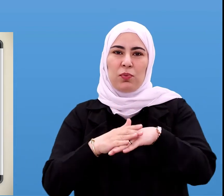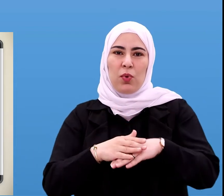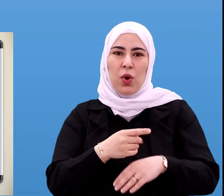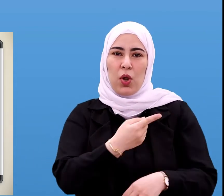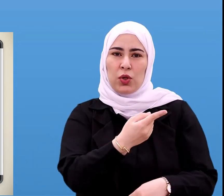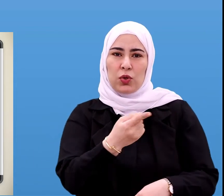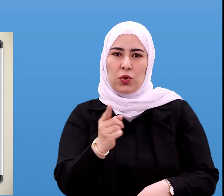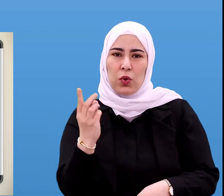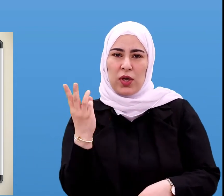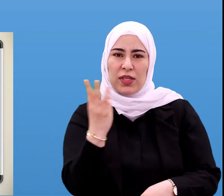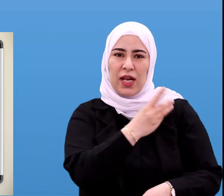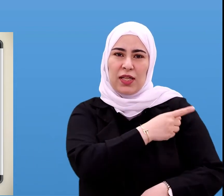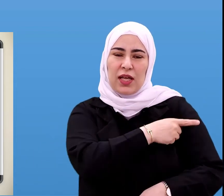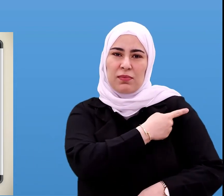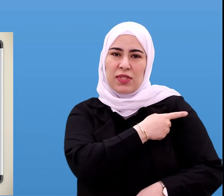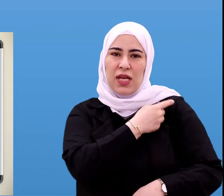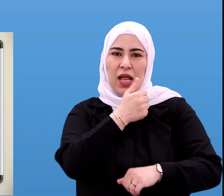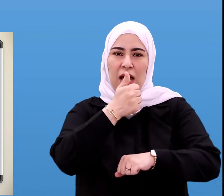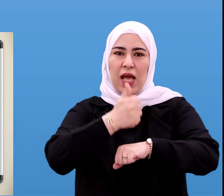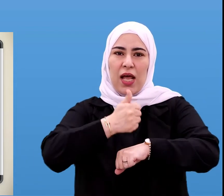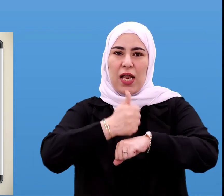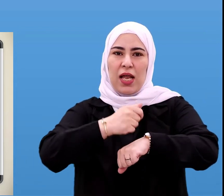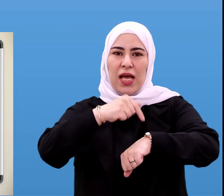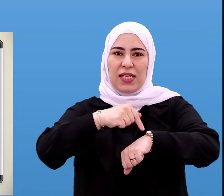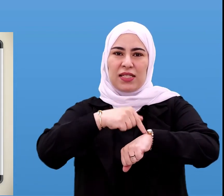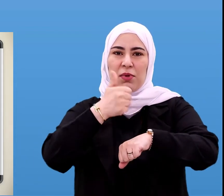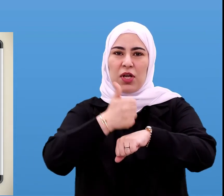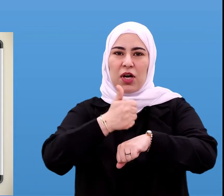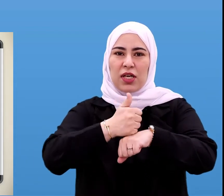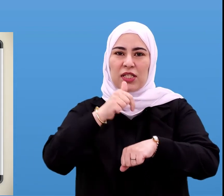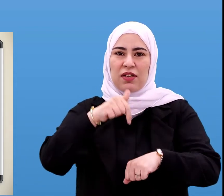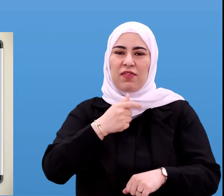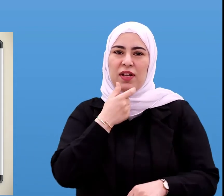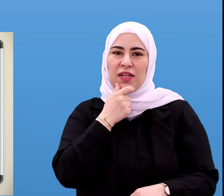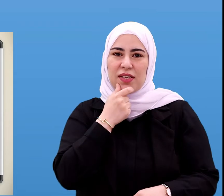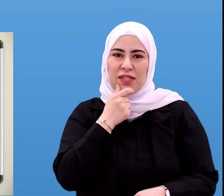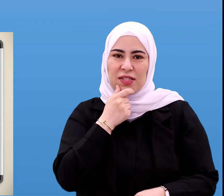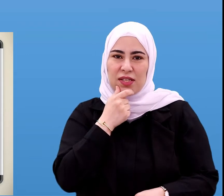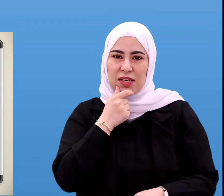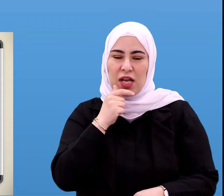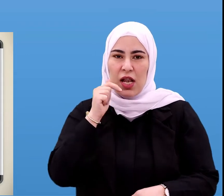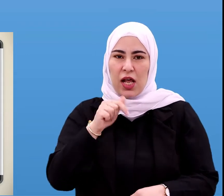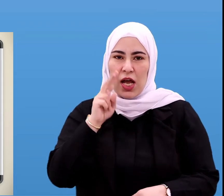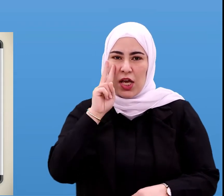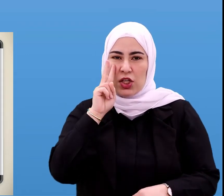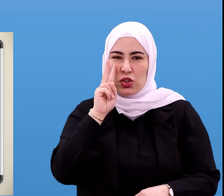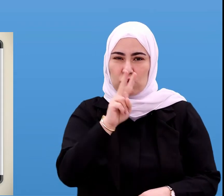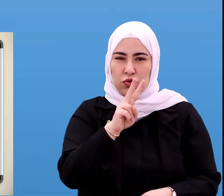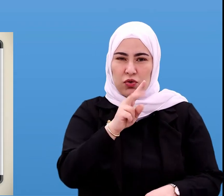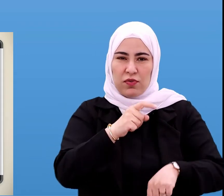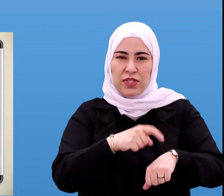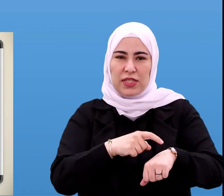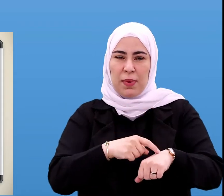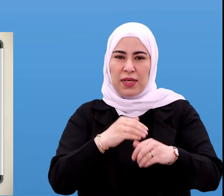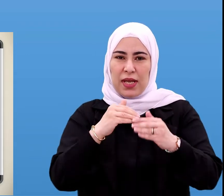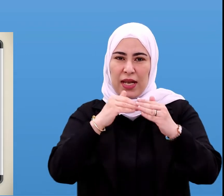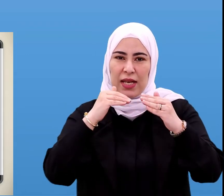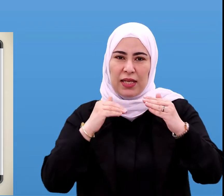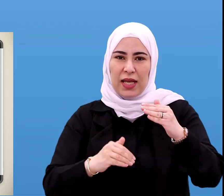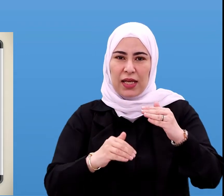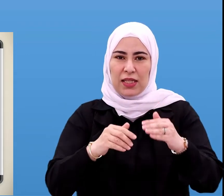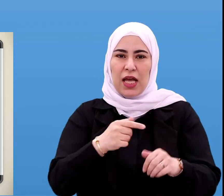3 tenses in English. Now, take a look at this tense called past